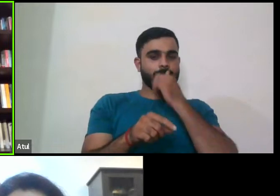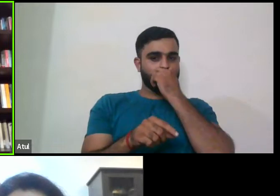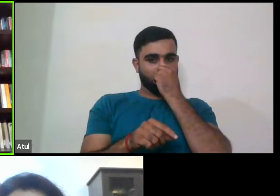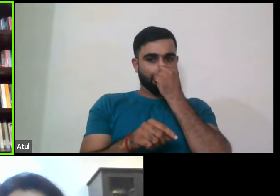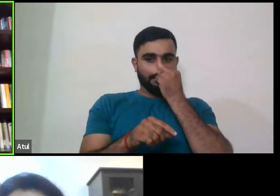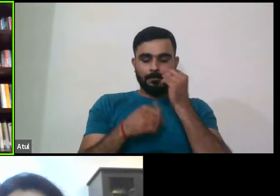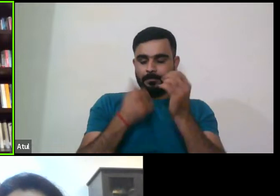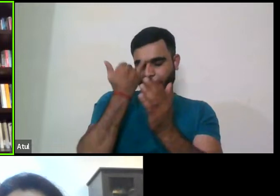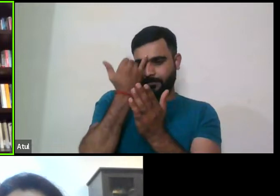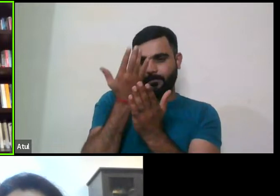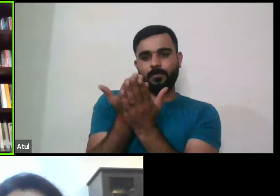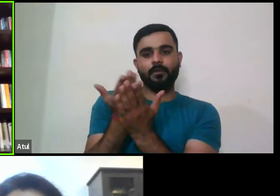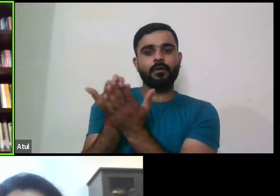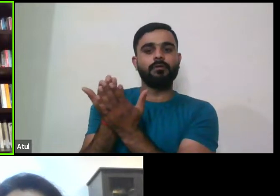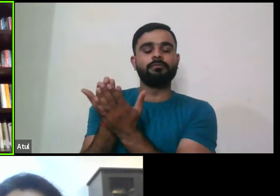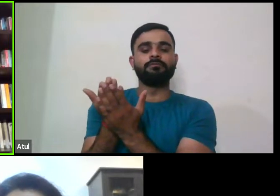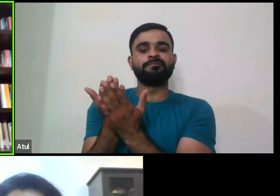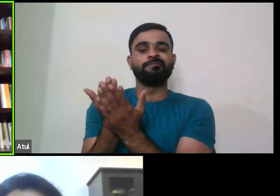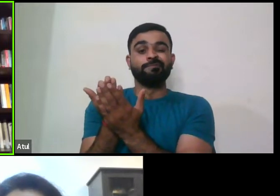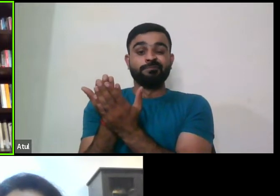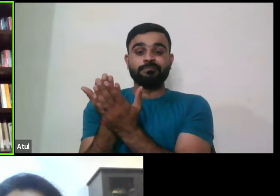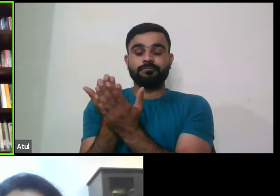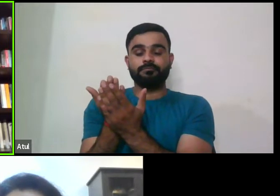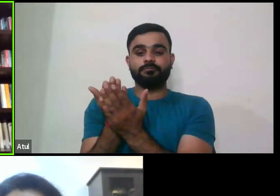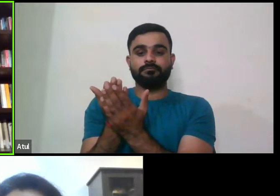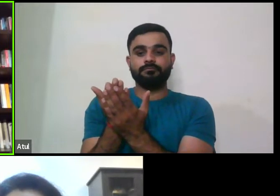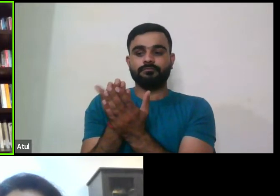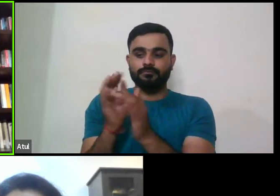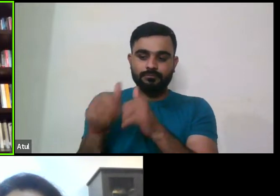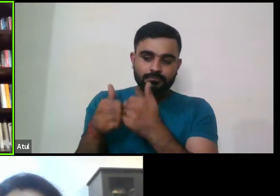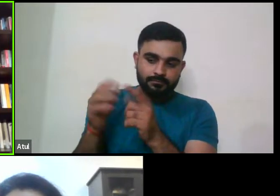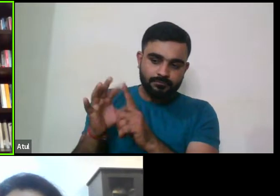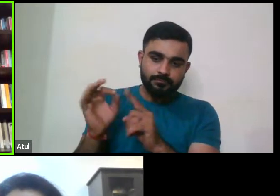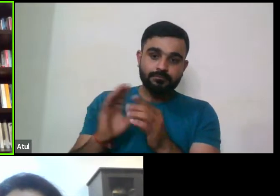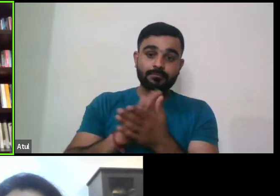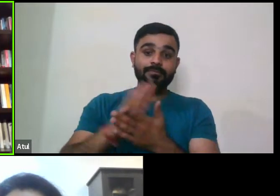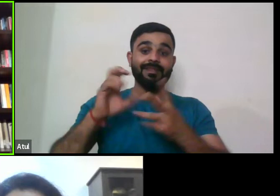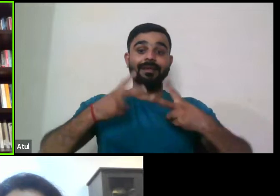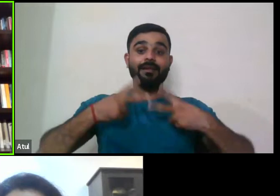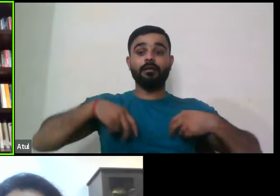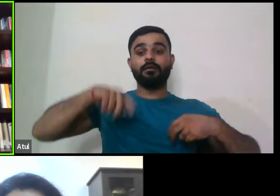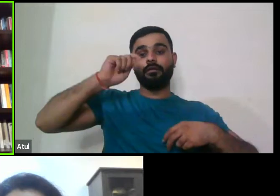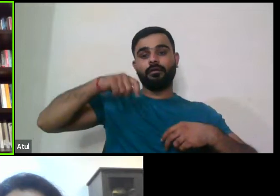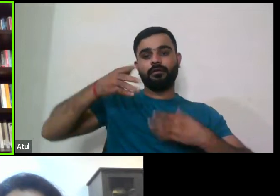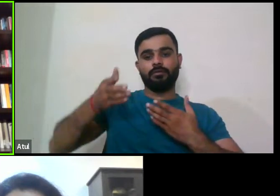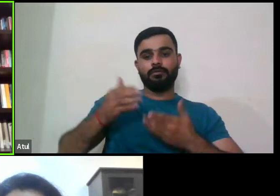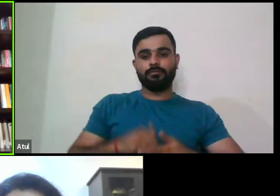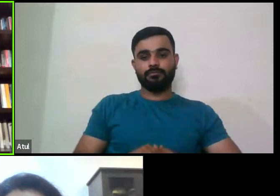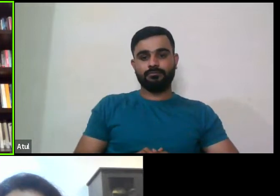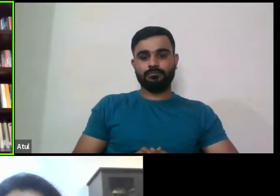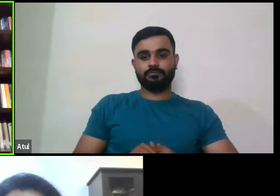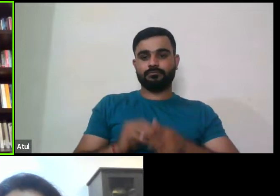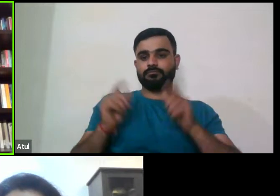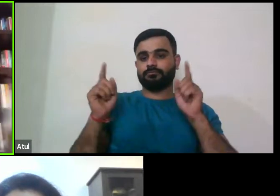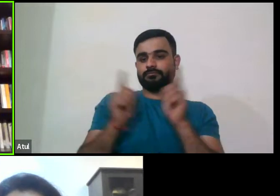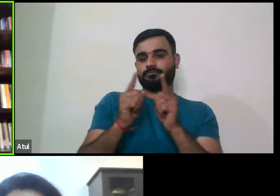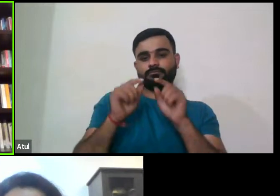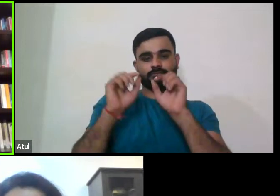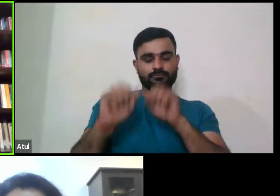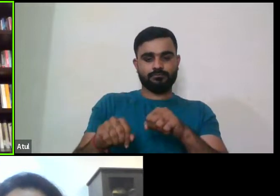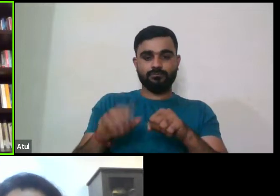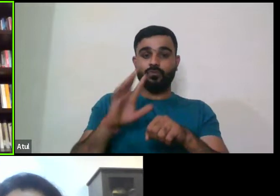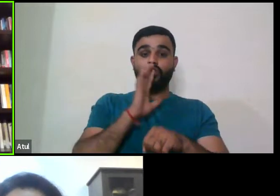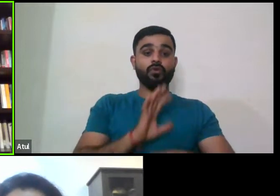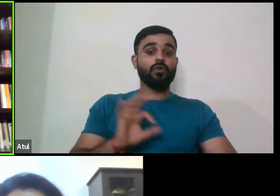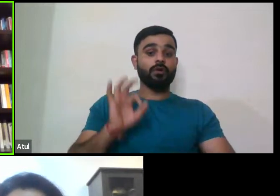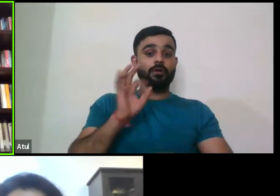that we're proposing is very out there. High courts, the charter high courts have